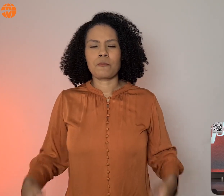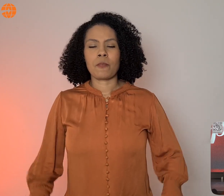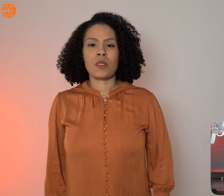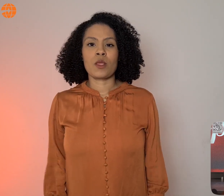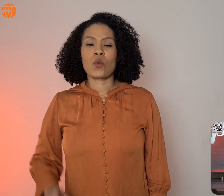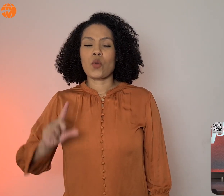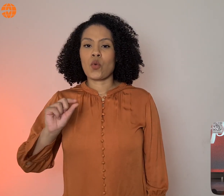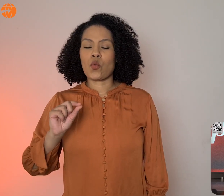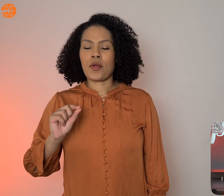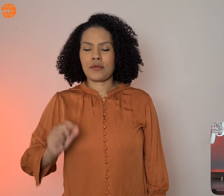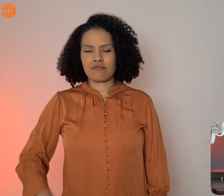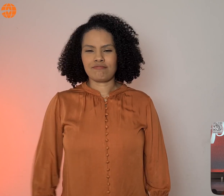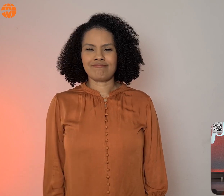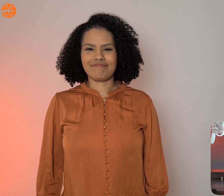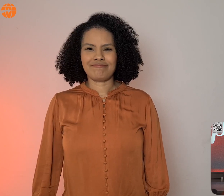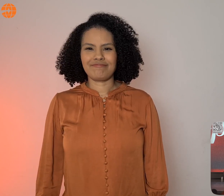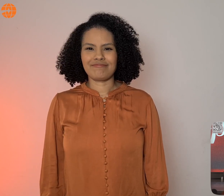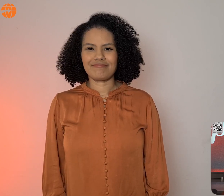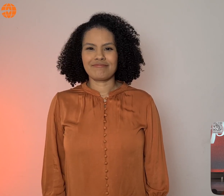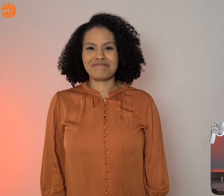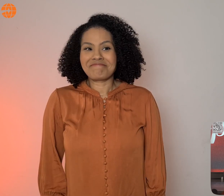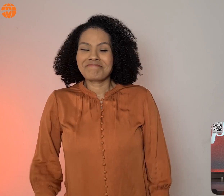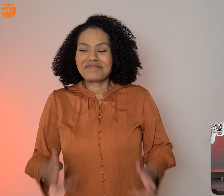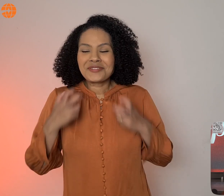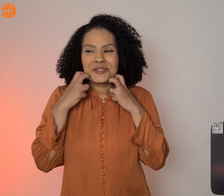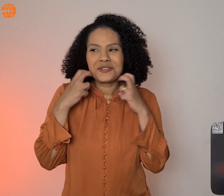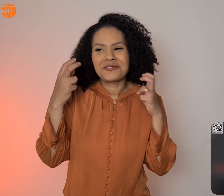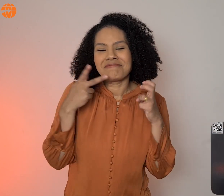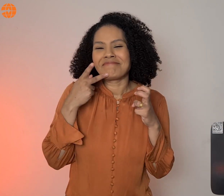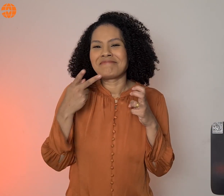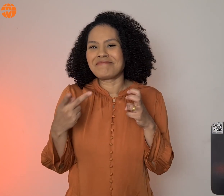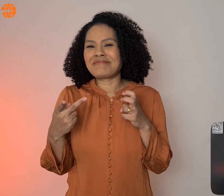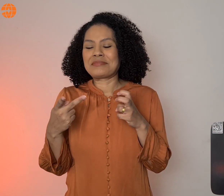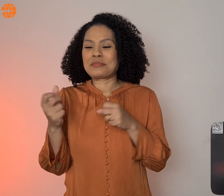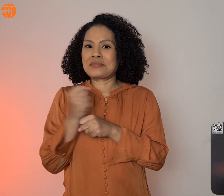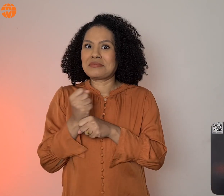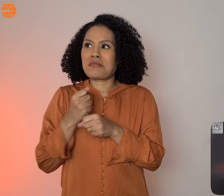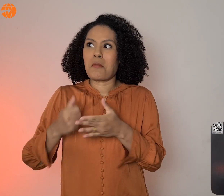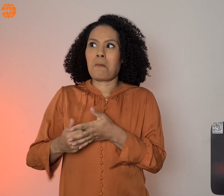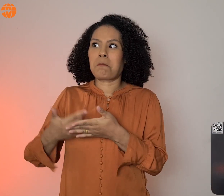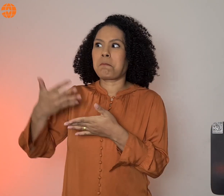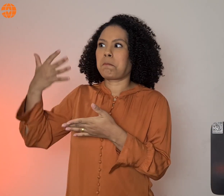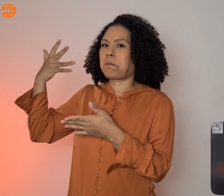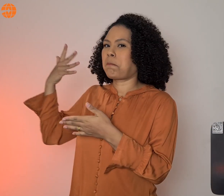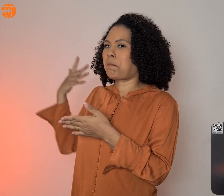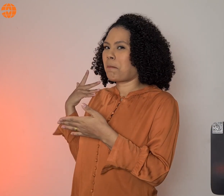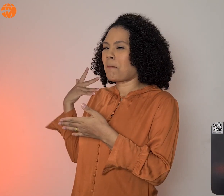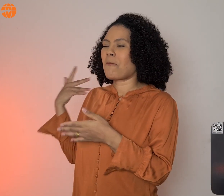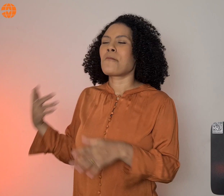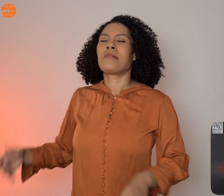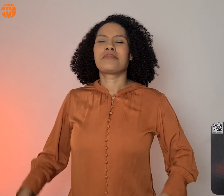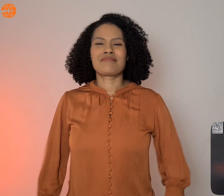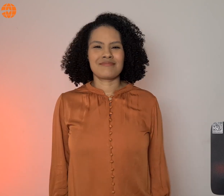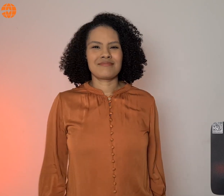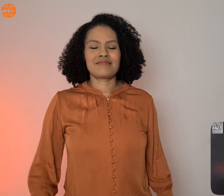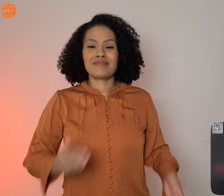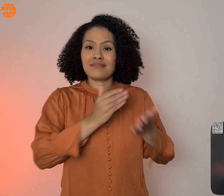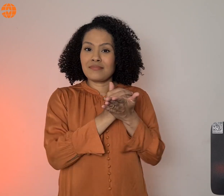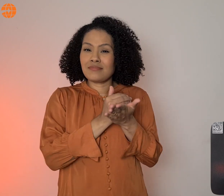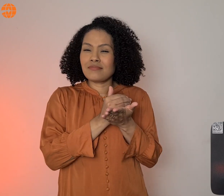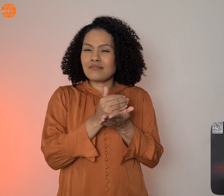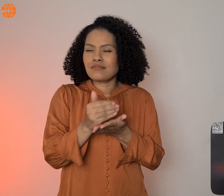myself like this. Eu costumava ser há muitos anos atrás, e eu estou até um pouco constrangido de falar de tanto tempo assim. But I was a youth minister